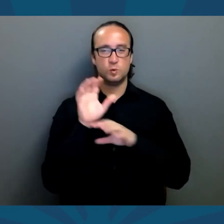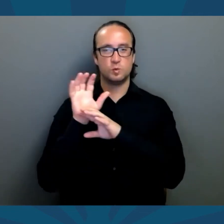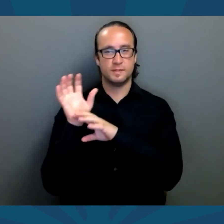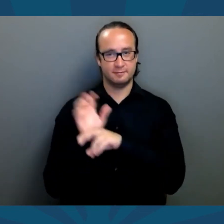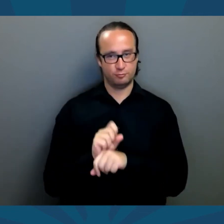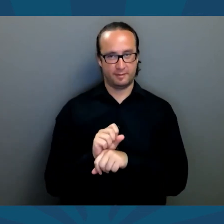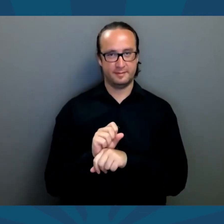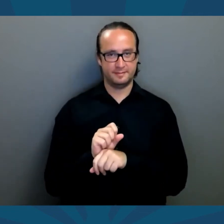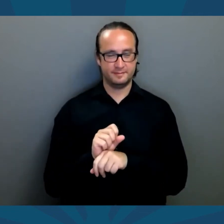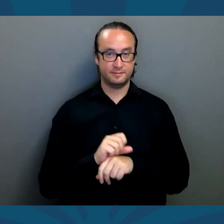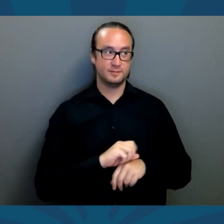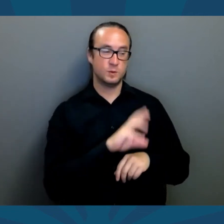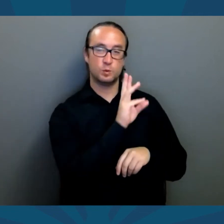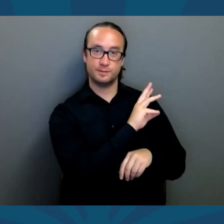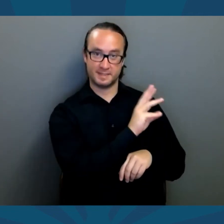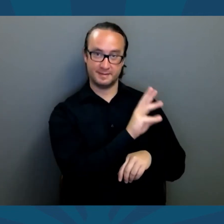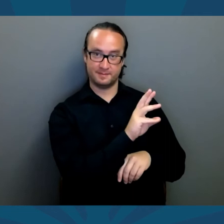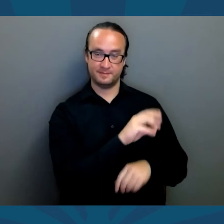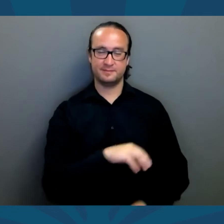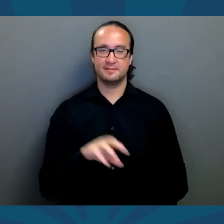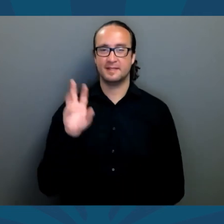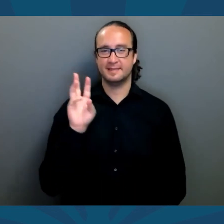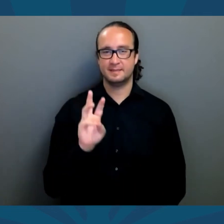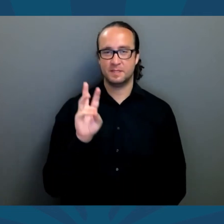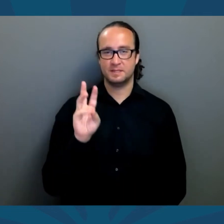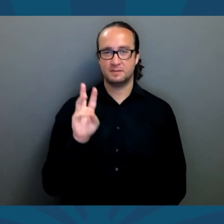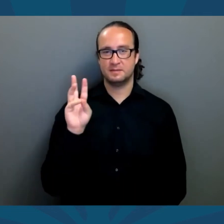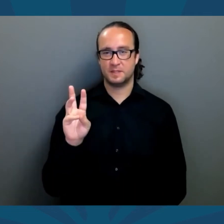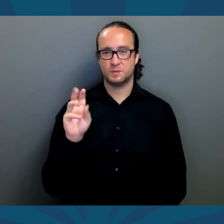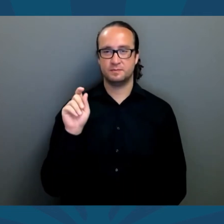Campaign funding, traditional. Website,